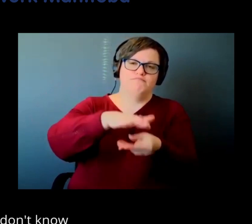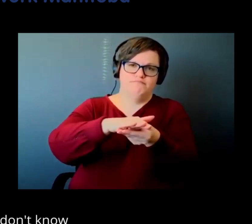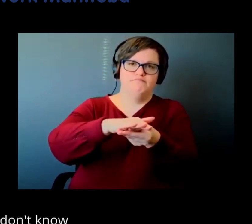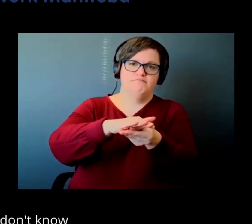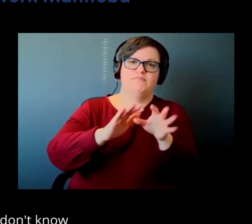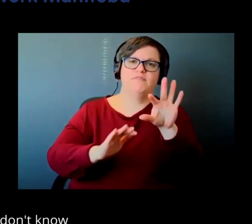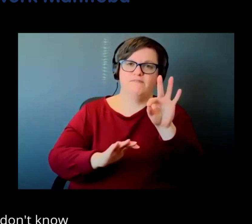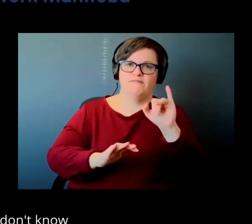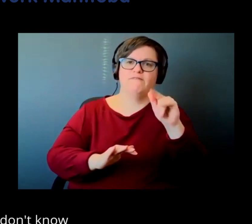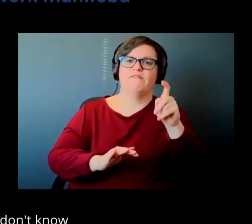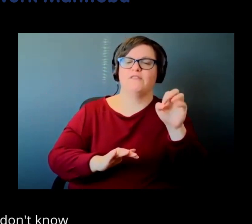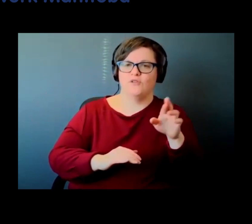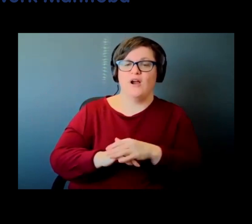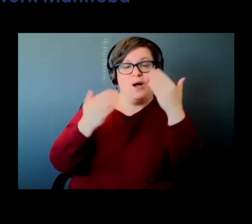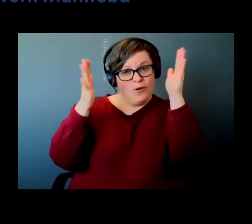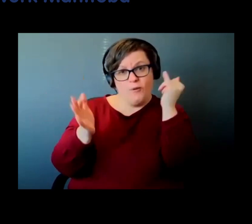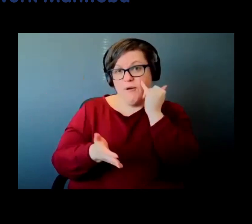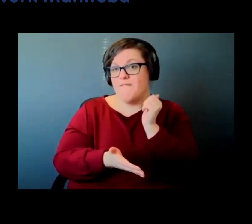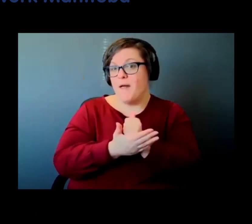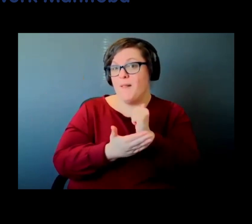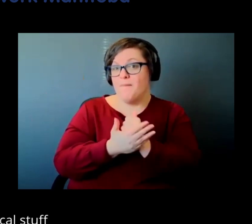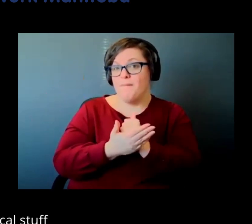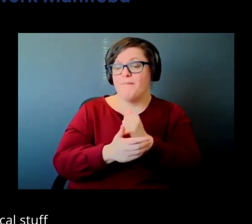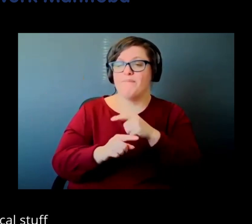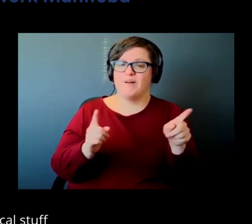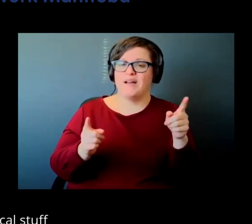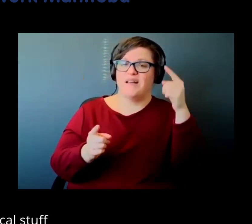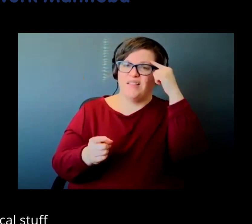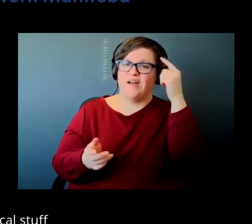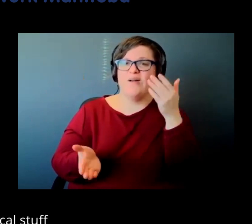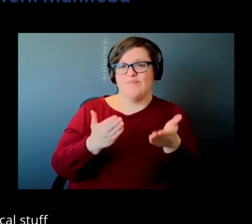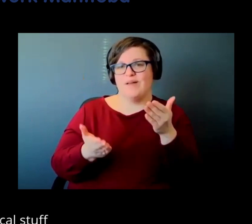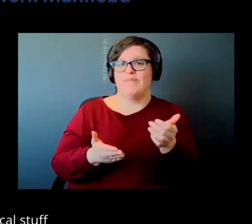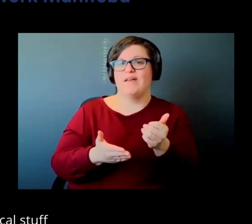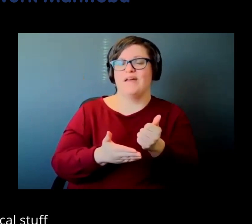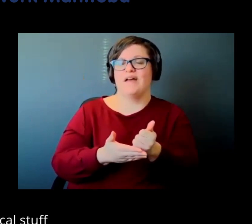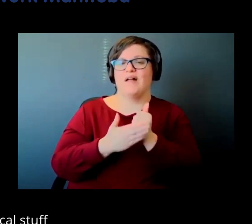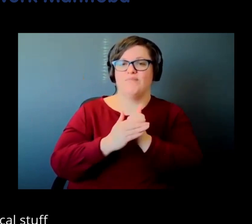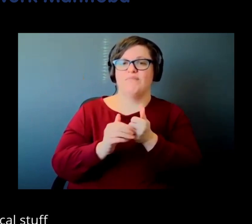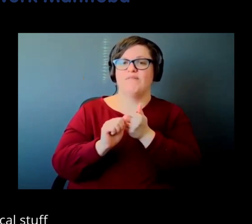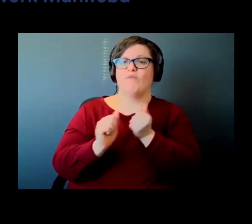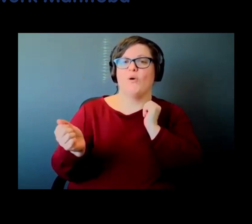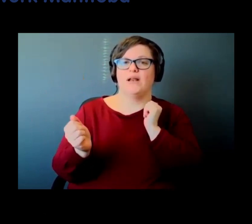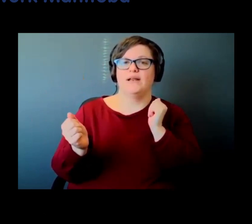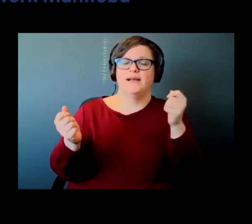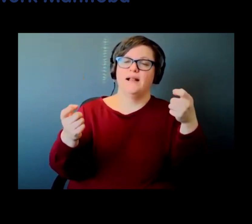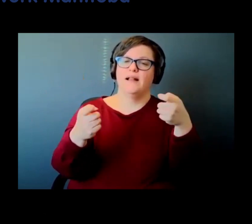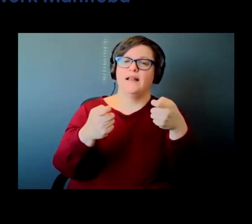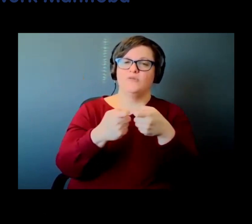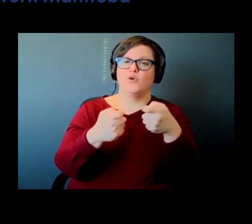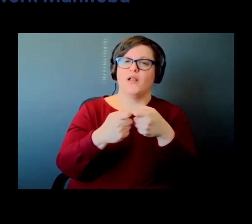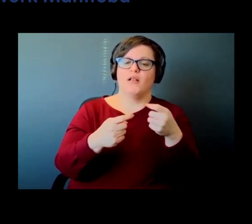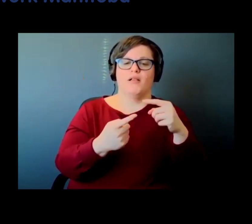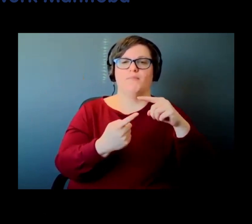know if that screen is helping, but I thought maybe it would help for the electrical stuff coming from the engine or the spark